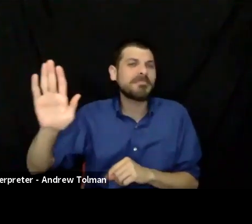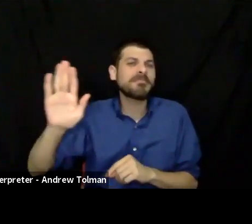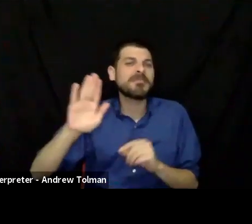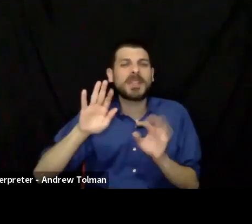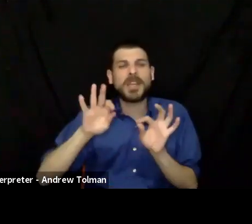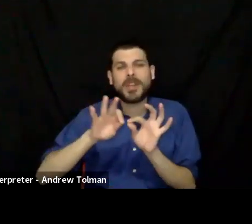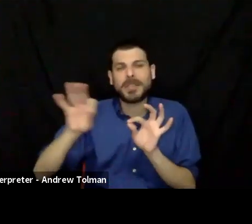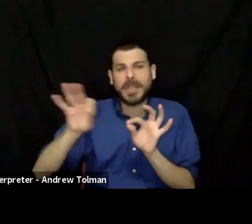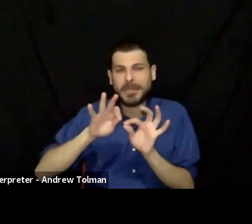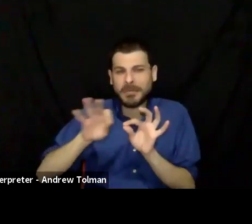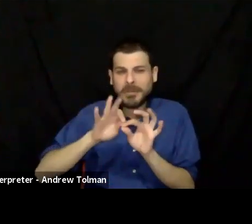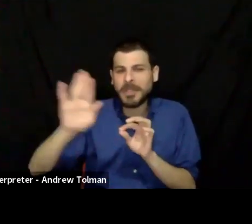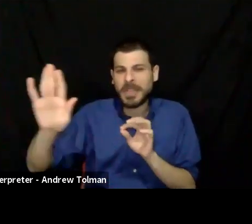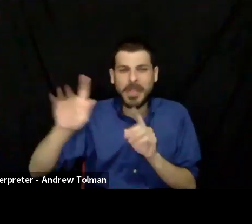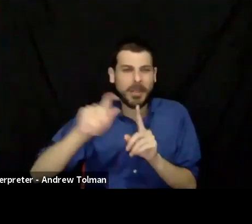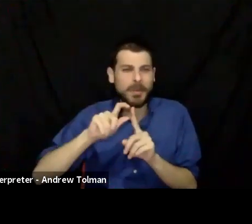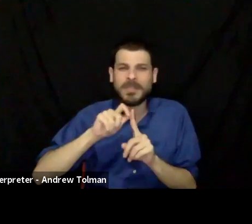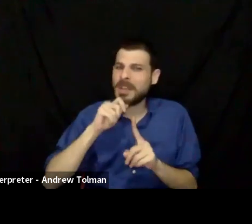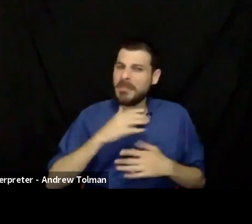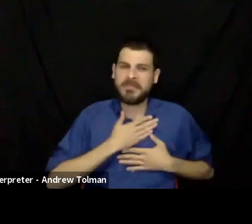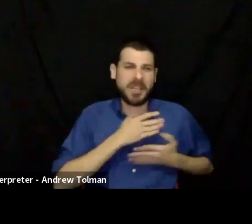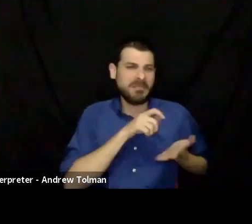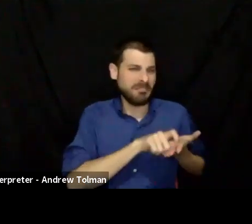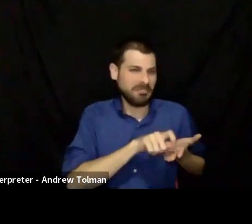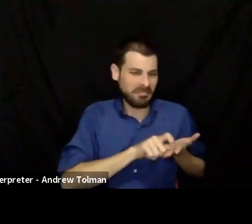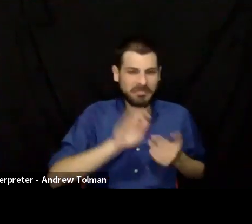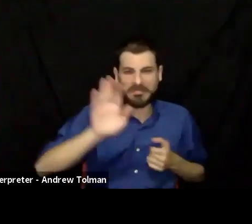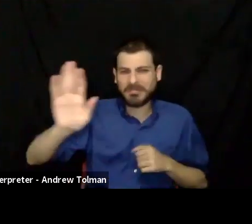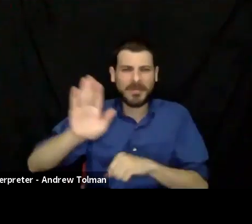sing with us called Yesu no ke kahuhipa.